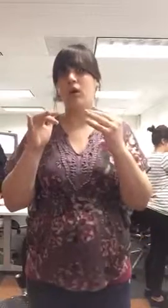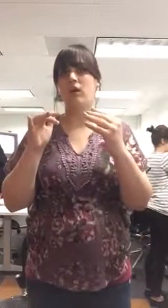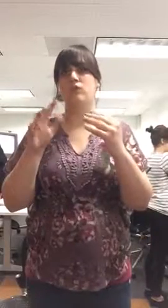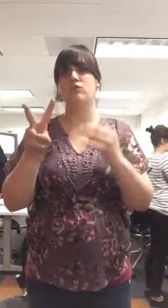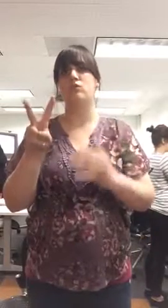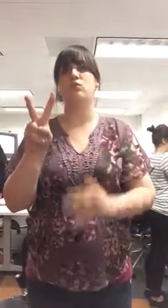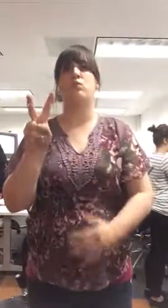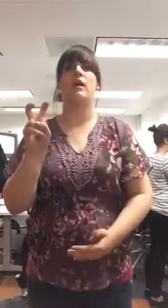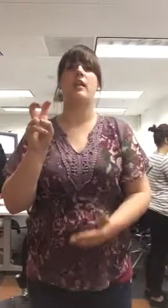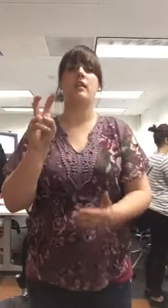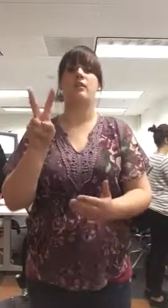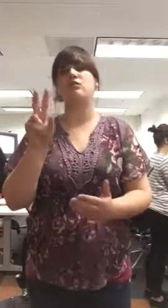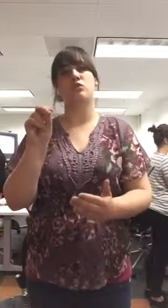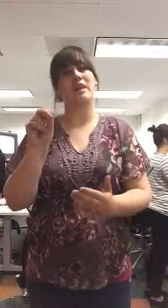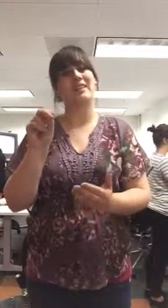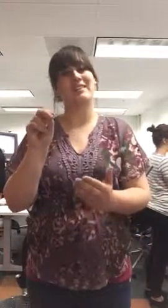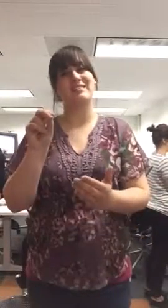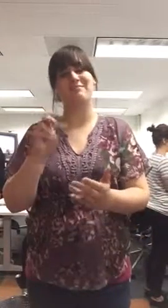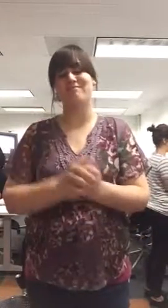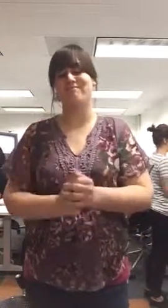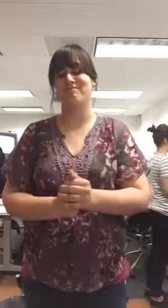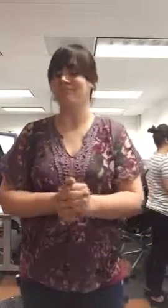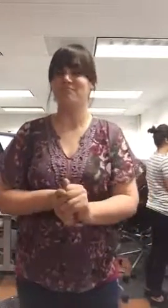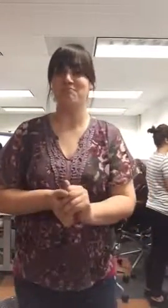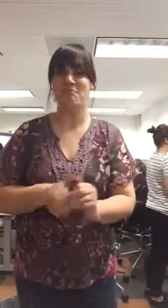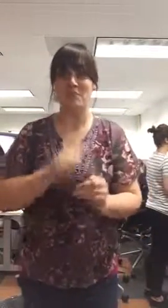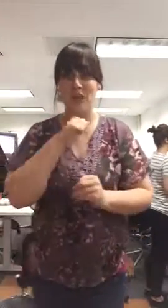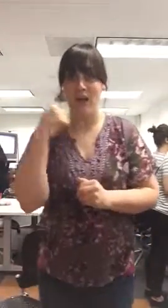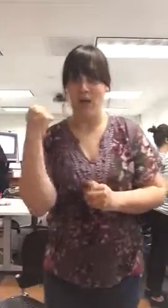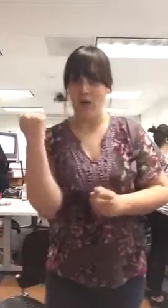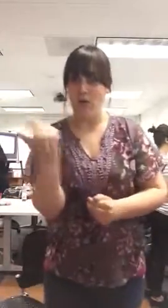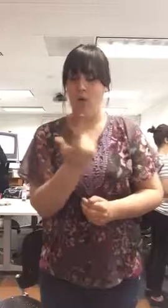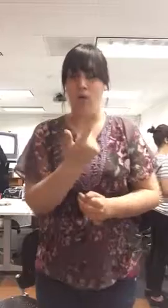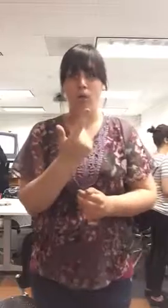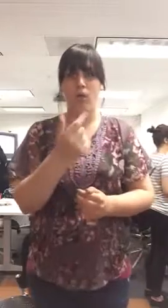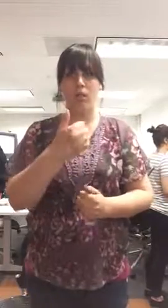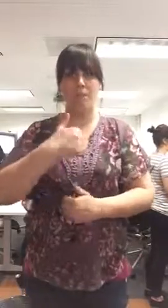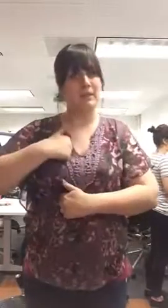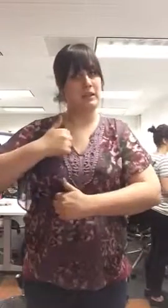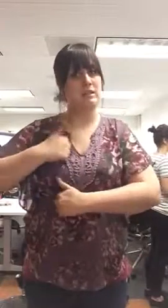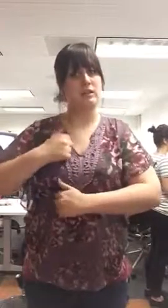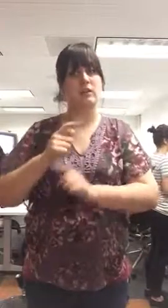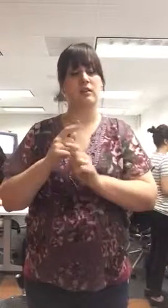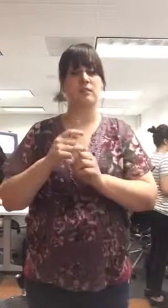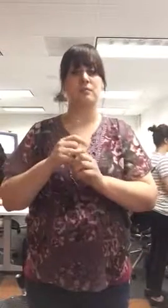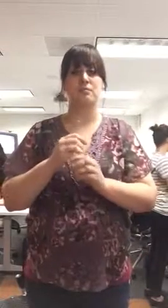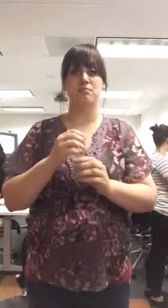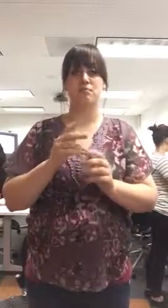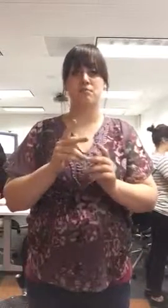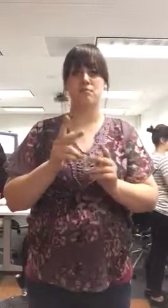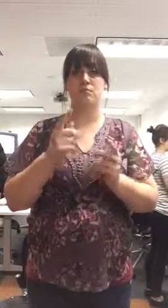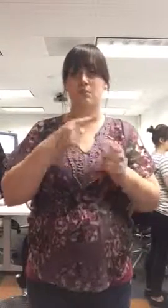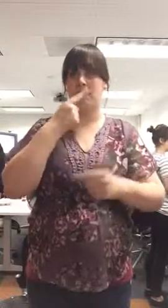That would be mainly civilian, not all military, obviously. Total or partial destruction of 1,700